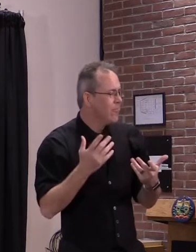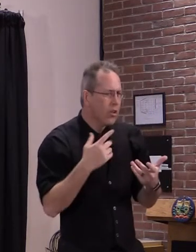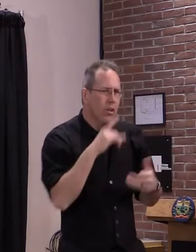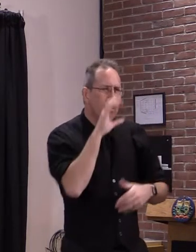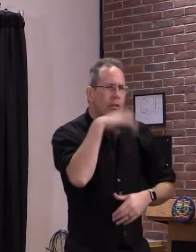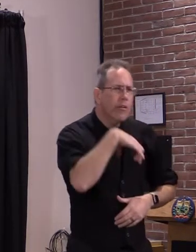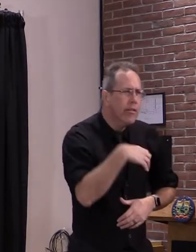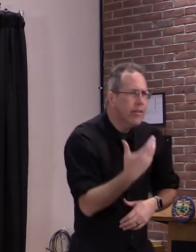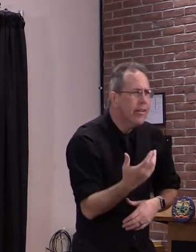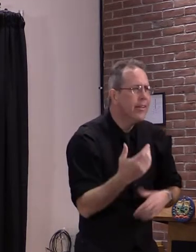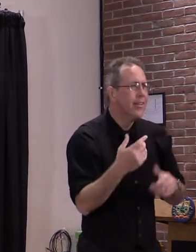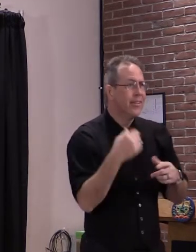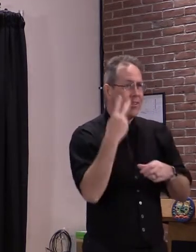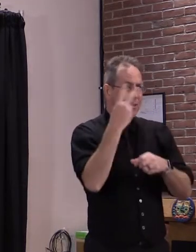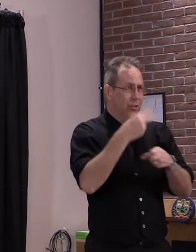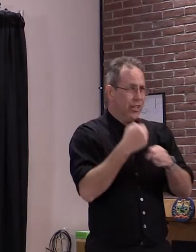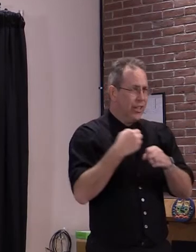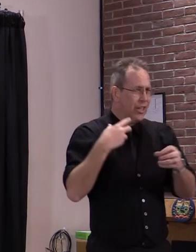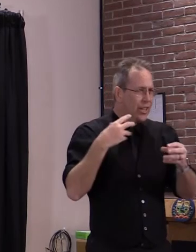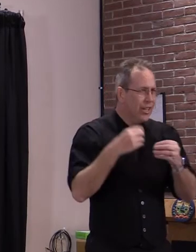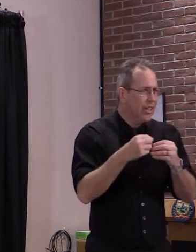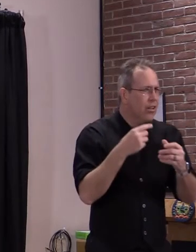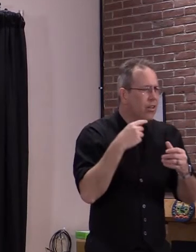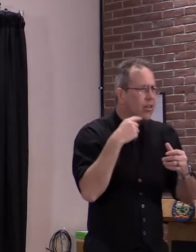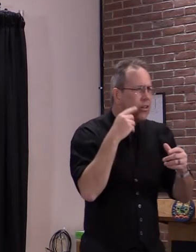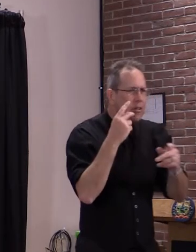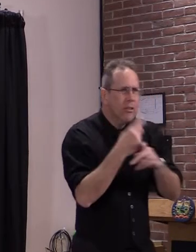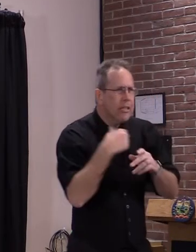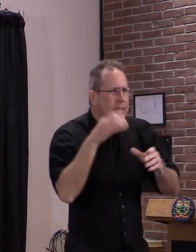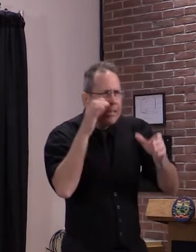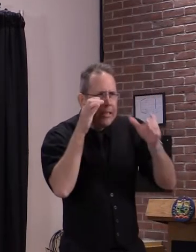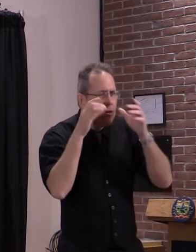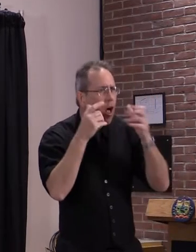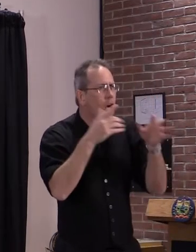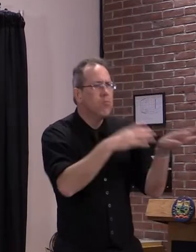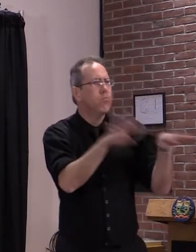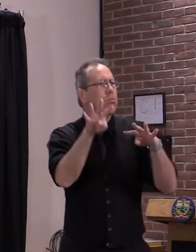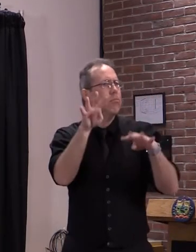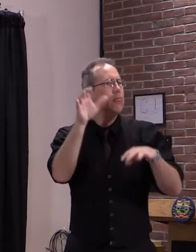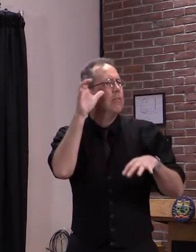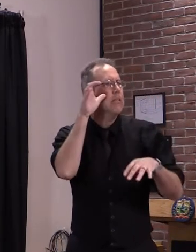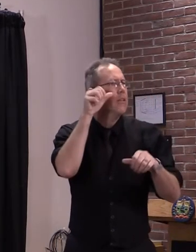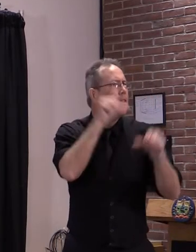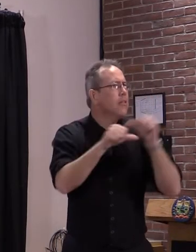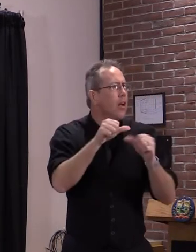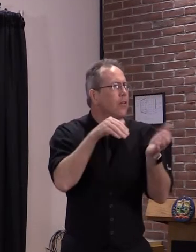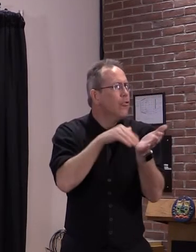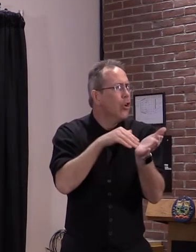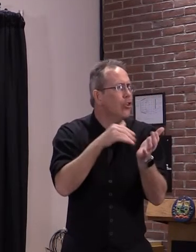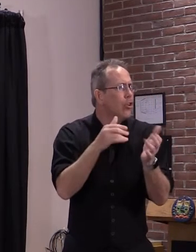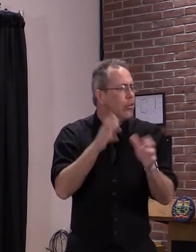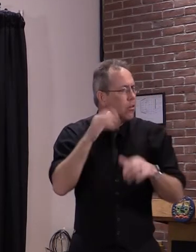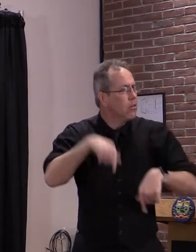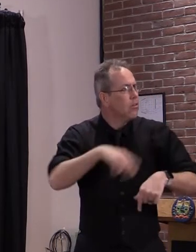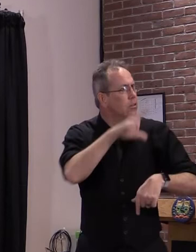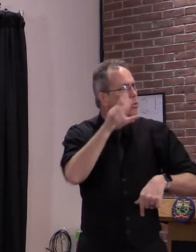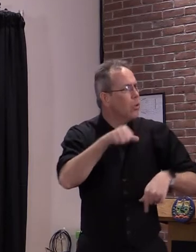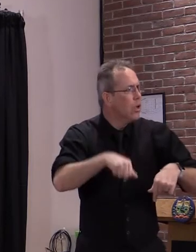people to embrace. But as we've seen, we live in very polarized and divisive times as well.